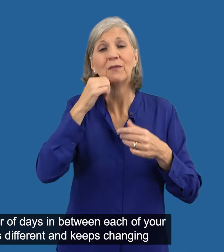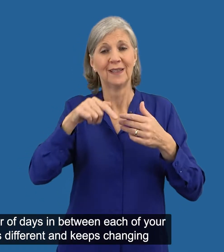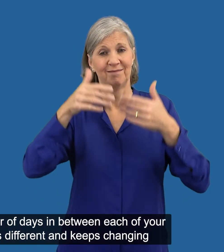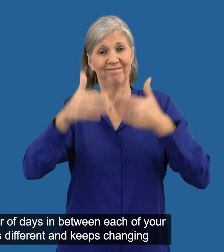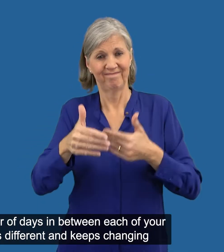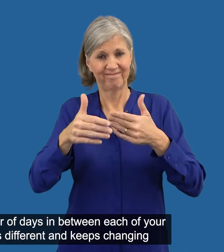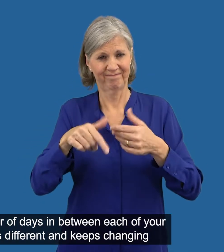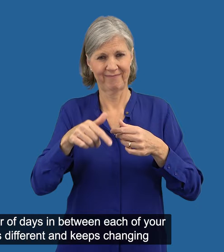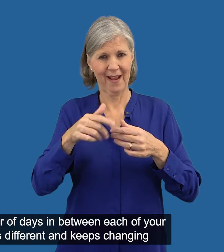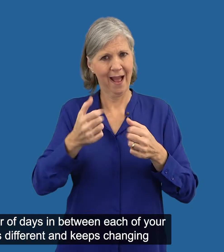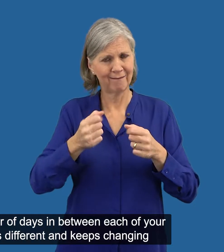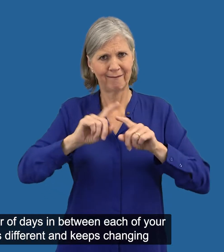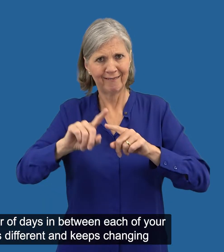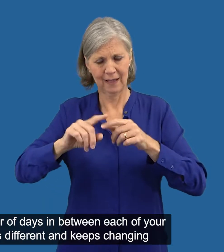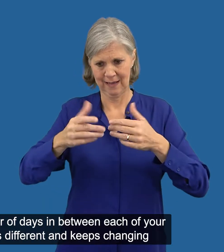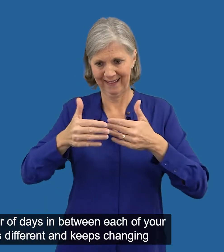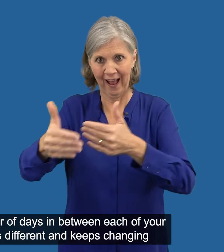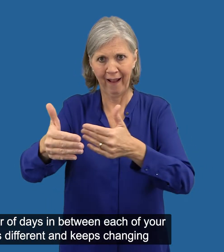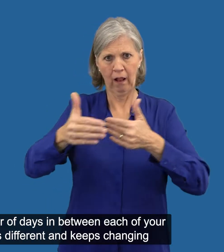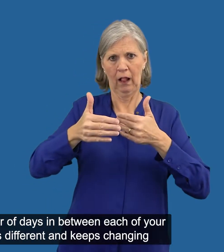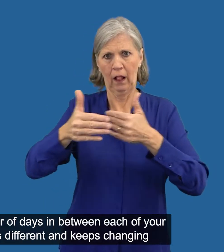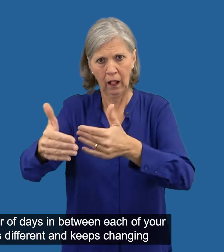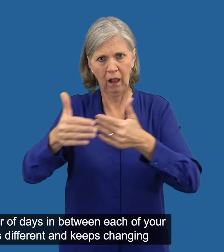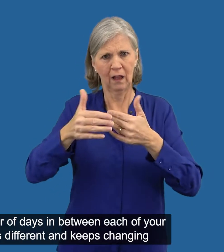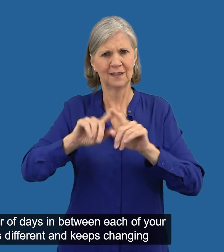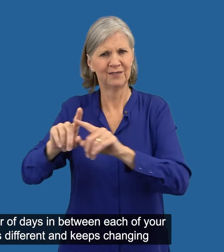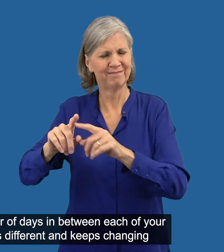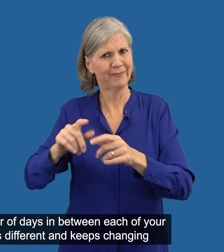the number of days in between each of your periods is different and keeps changing.